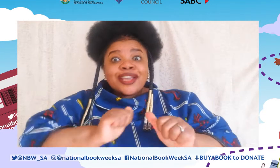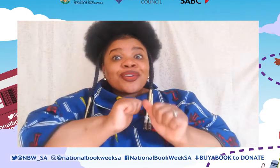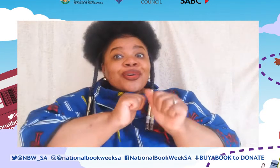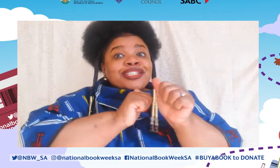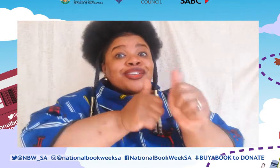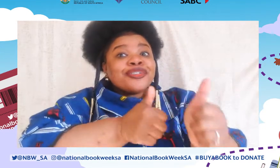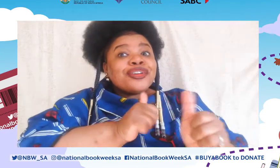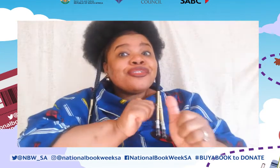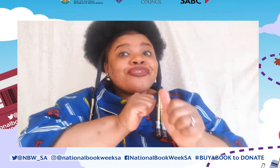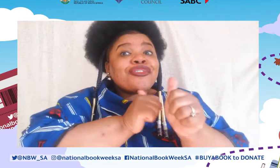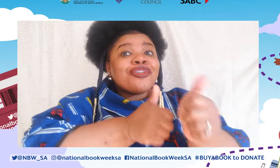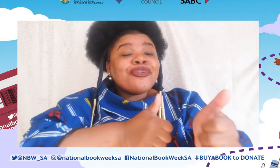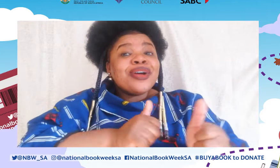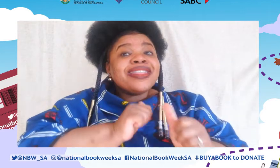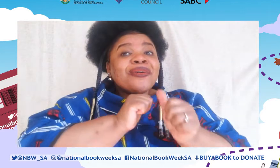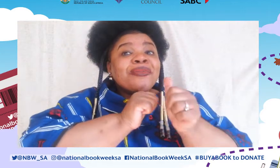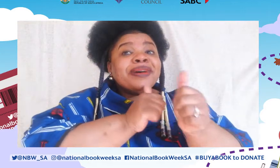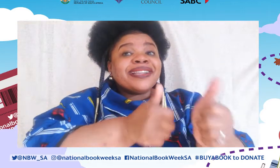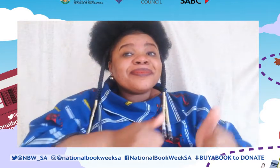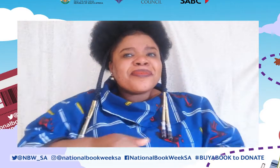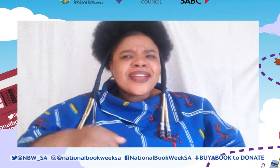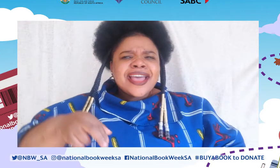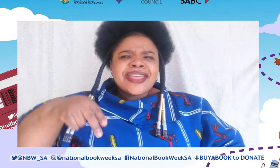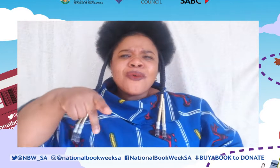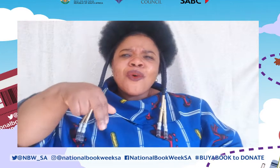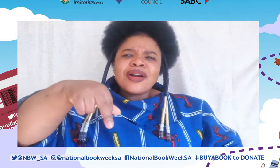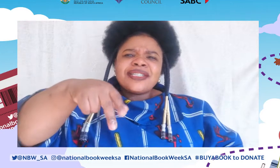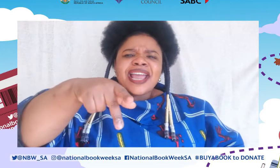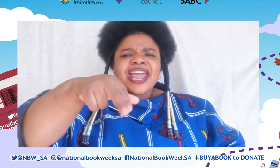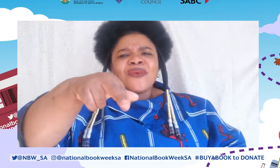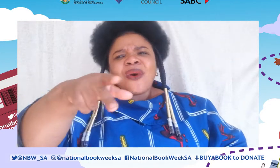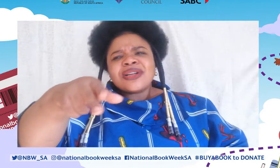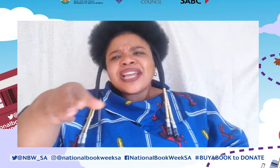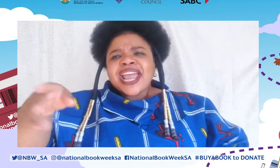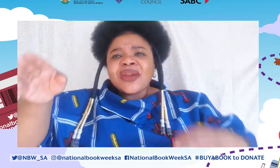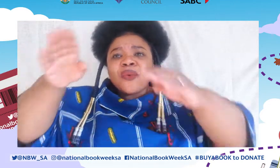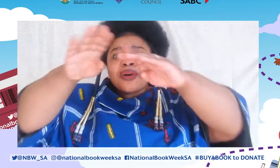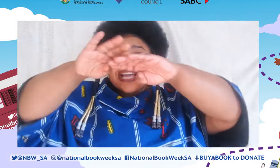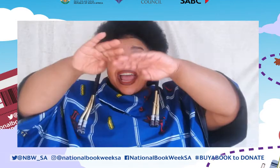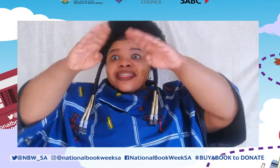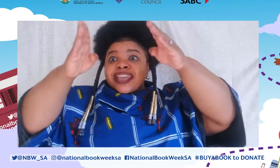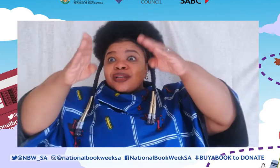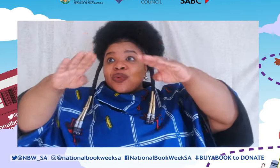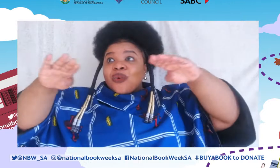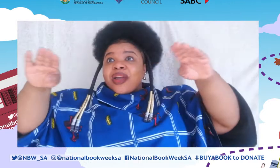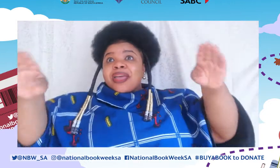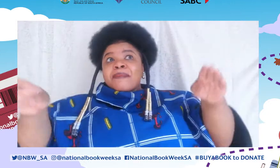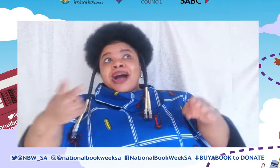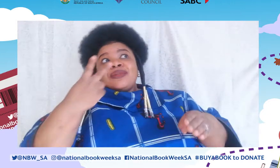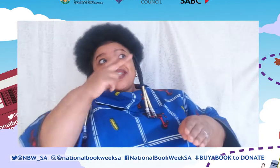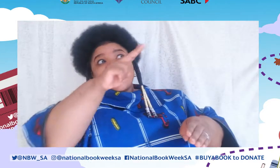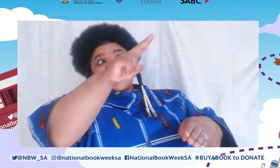But he continued to follow the woman. They walked and walked and walked, and they saw